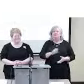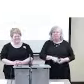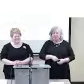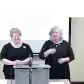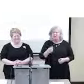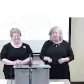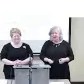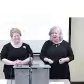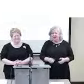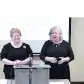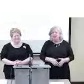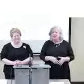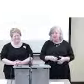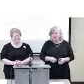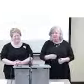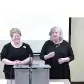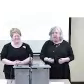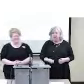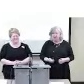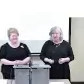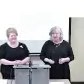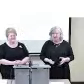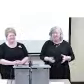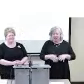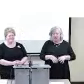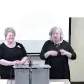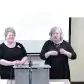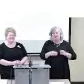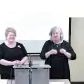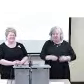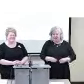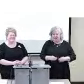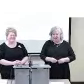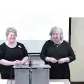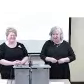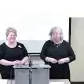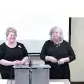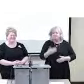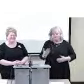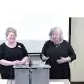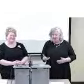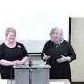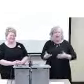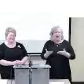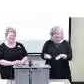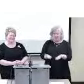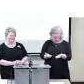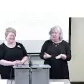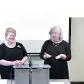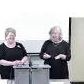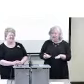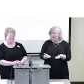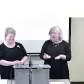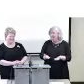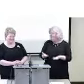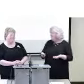clean that backpack out take some time to do that that way you can find things and i had mentioned